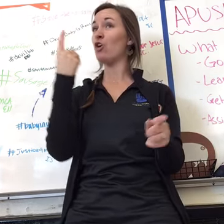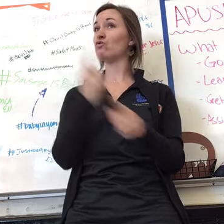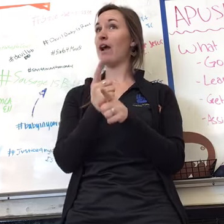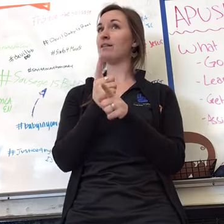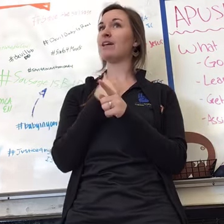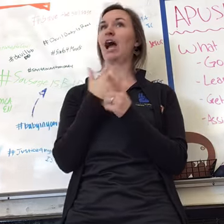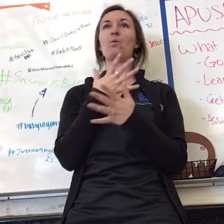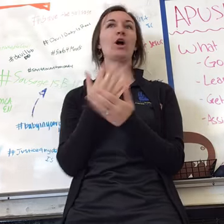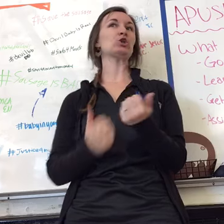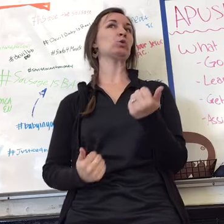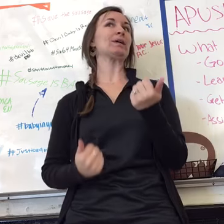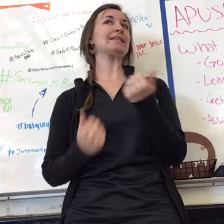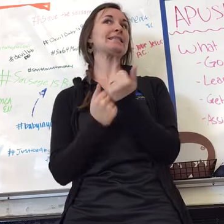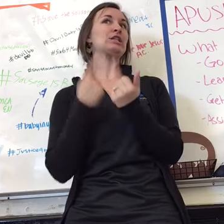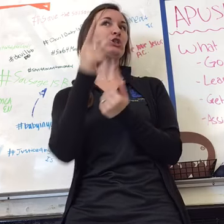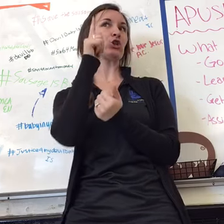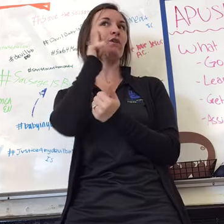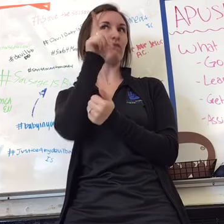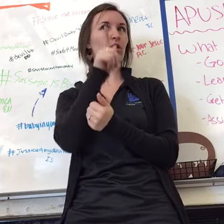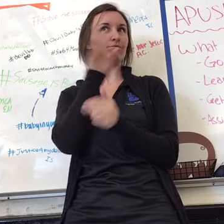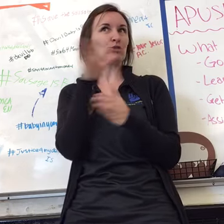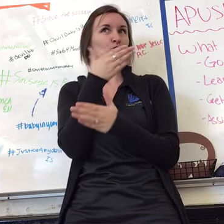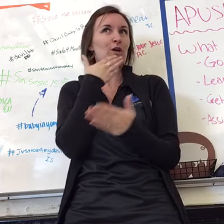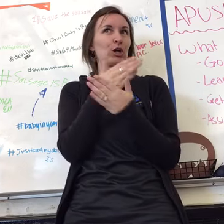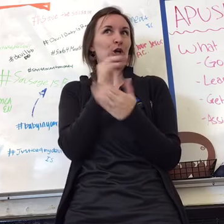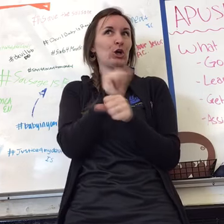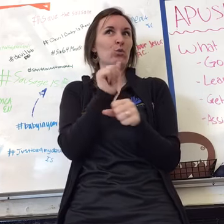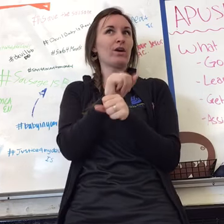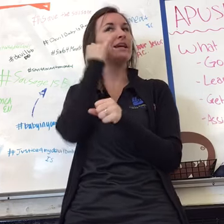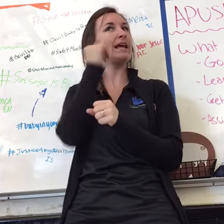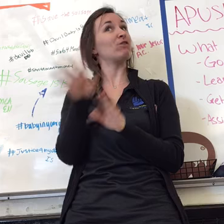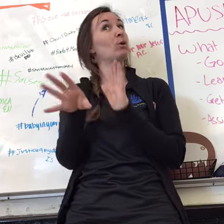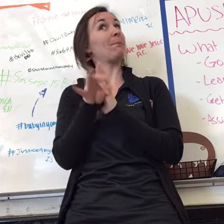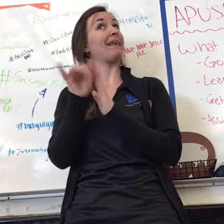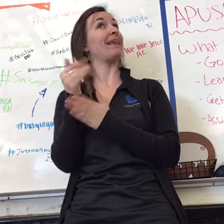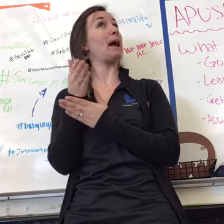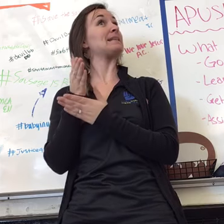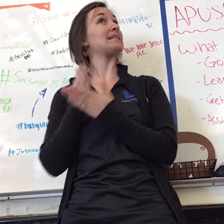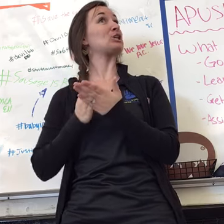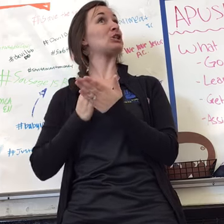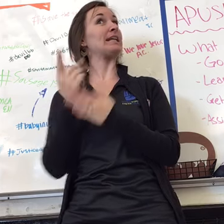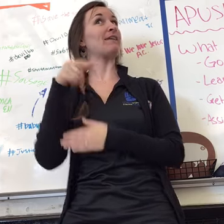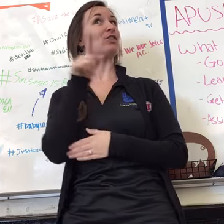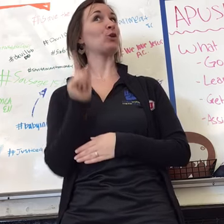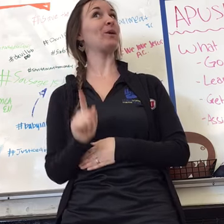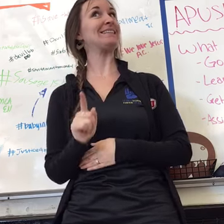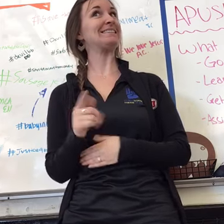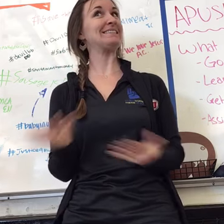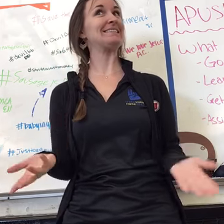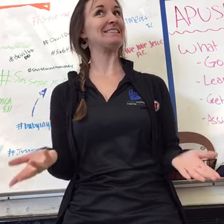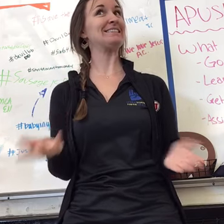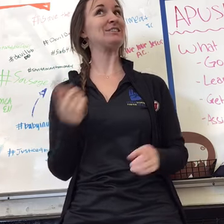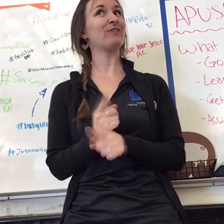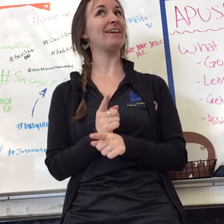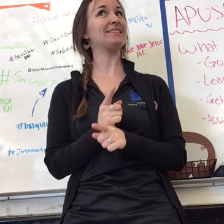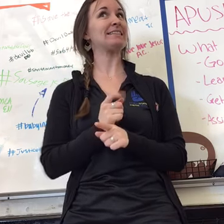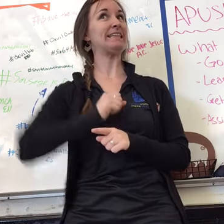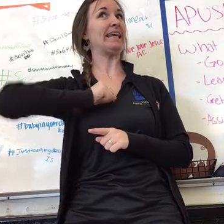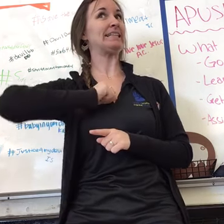project. If you choose that section of the quiz, which I'm not giving you any hints. Okay, so other than that, the